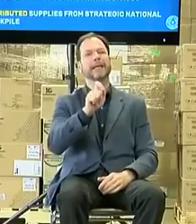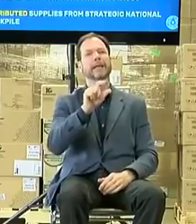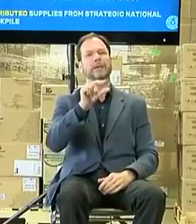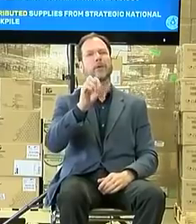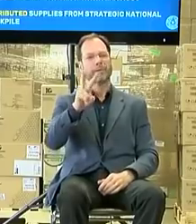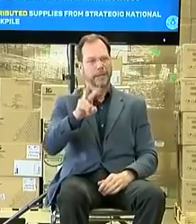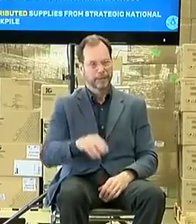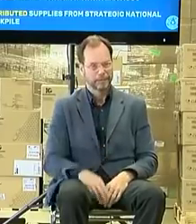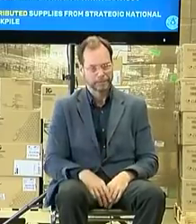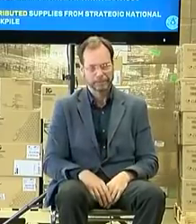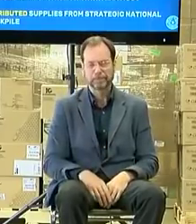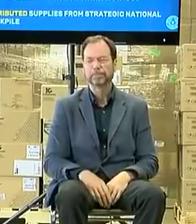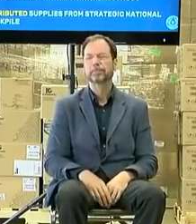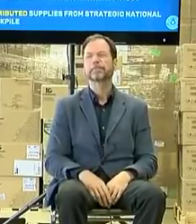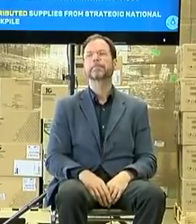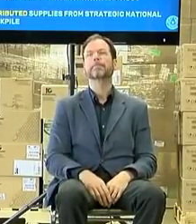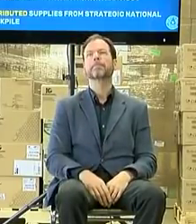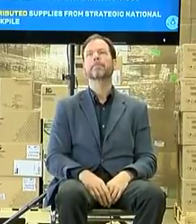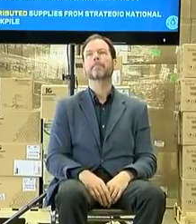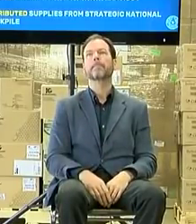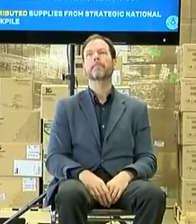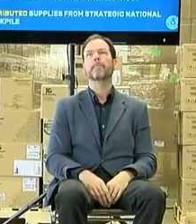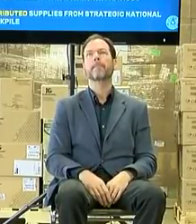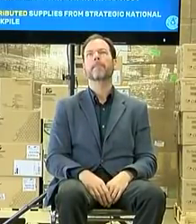www.texas.gov. And